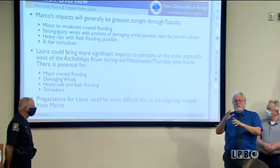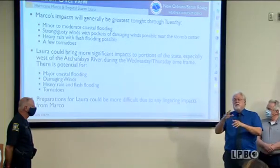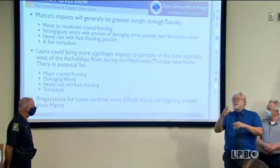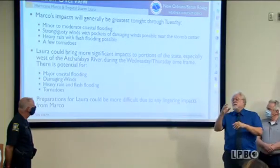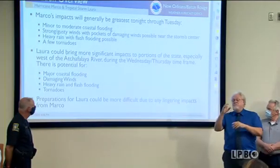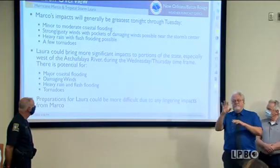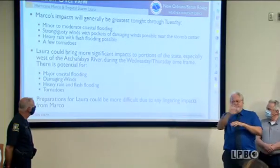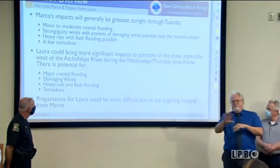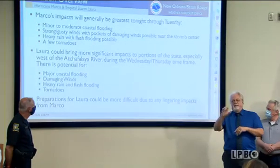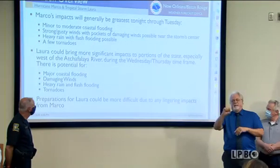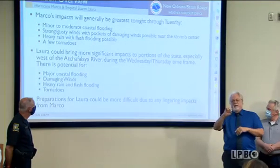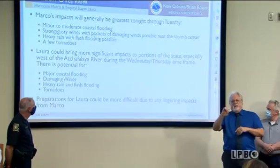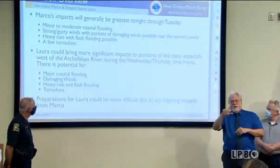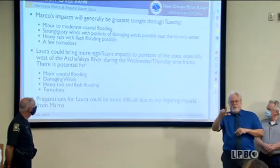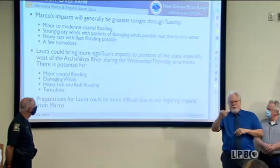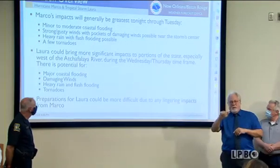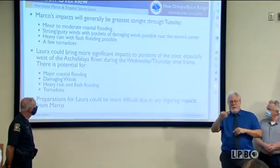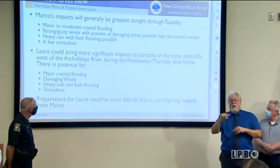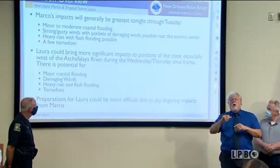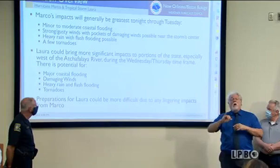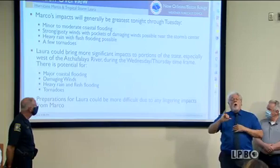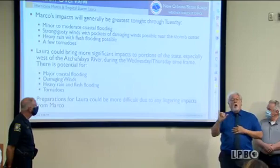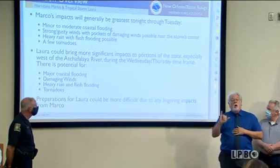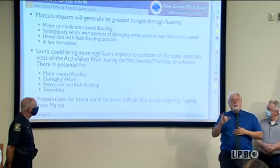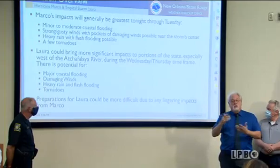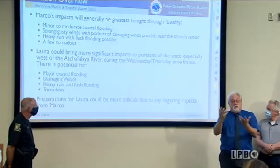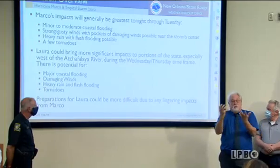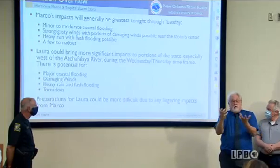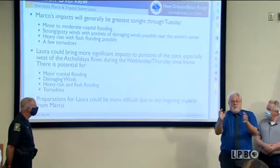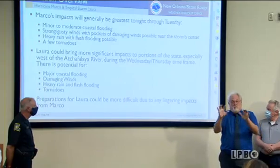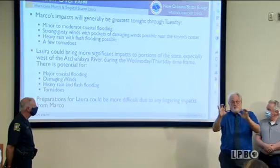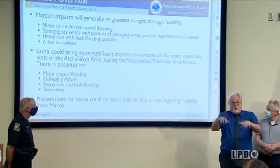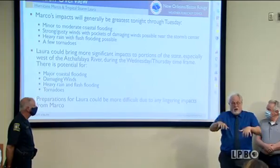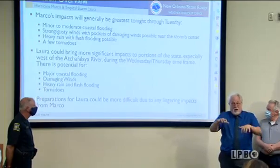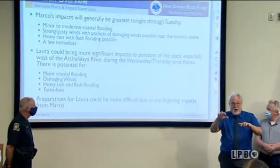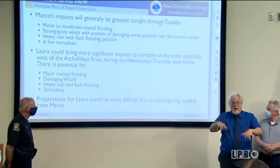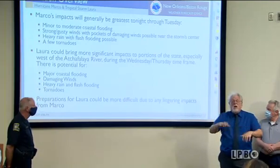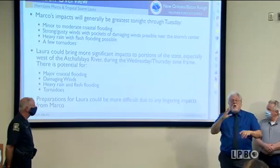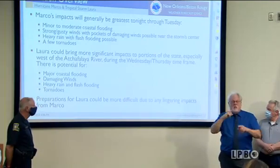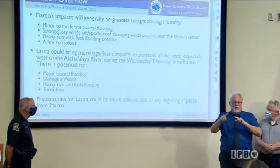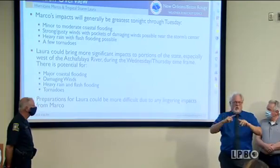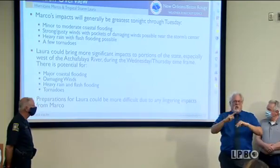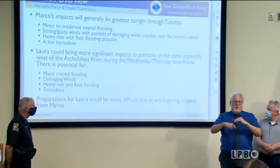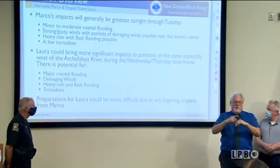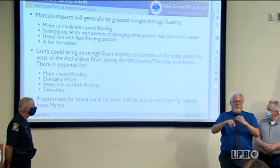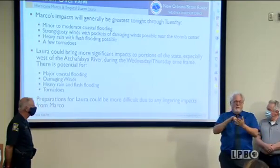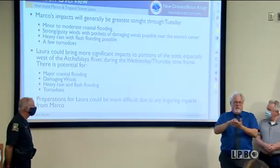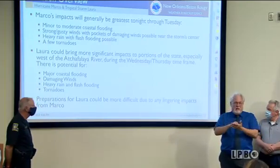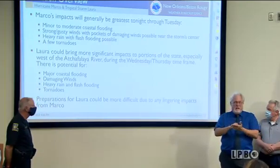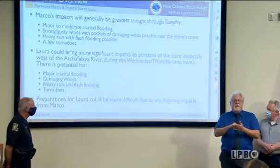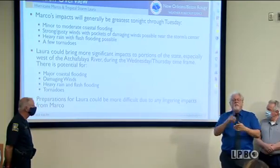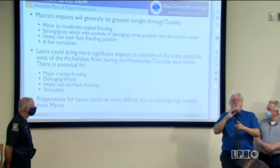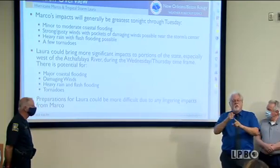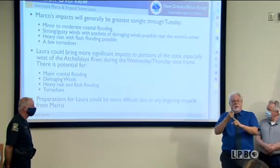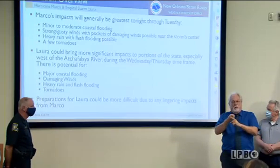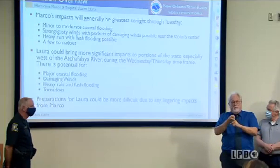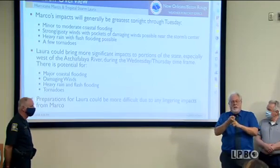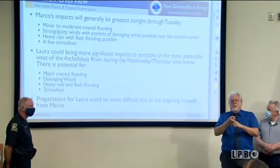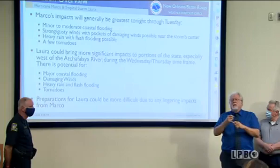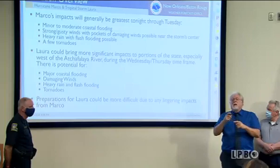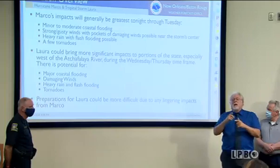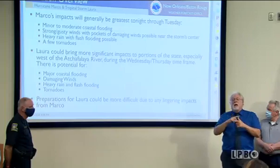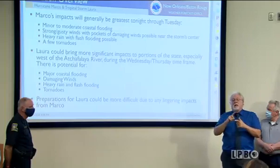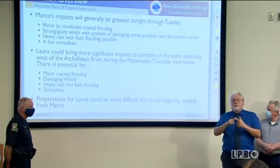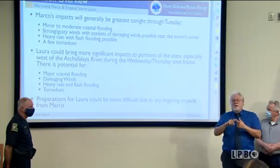southeastern Louisiana. With that also is a heavy rain threat, and we'll talk a little bit more about it and some of its impacts,